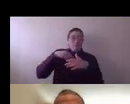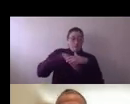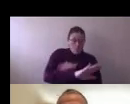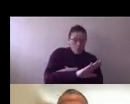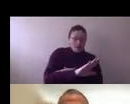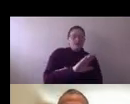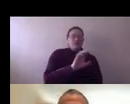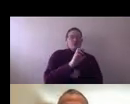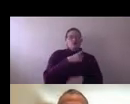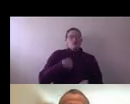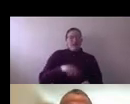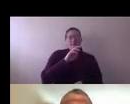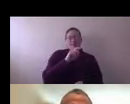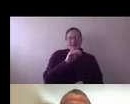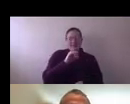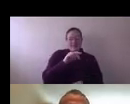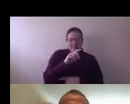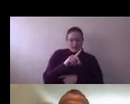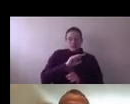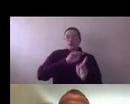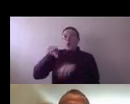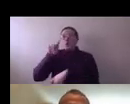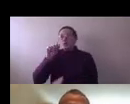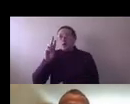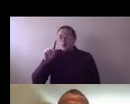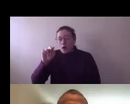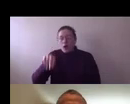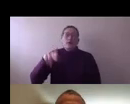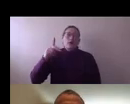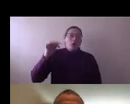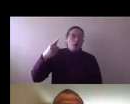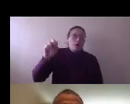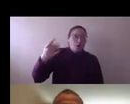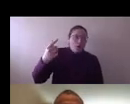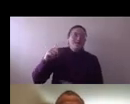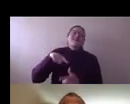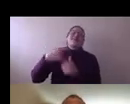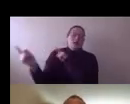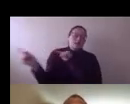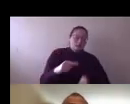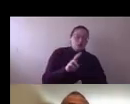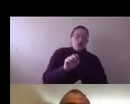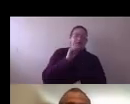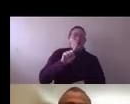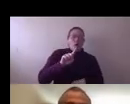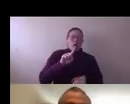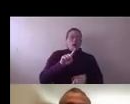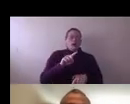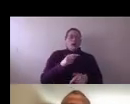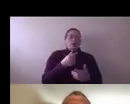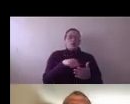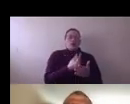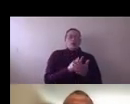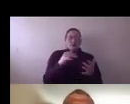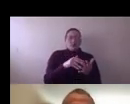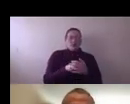went to Hong Kong and Taiwan, and then came to the US for graduate studies. And then the next turning point will be